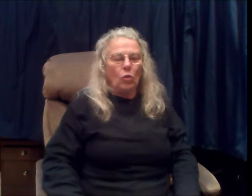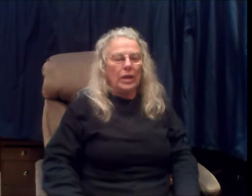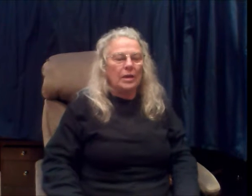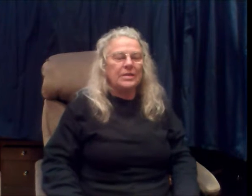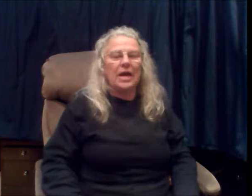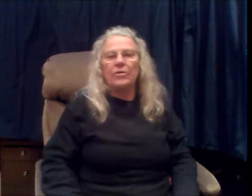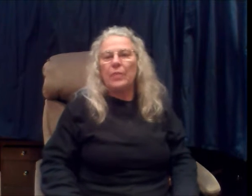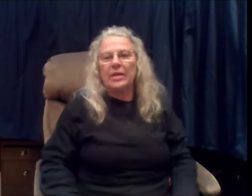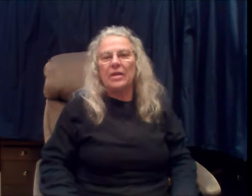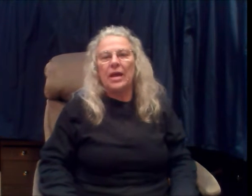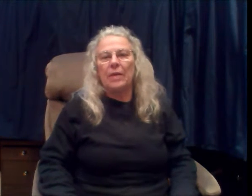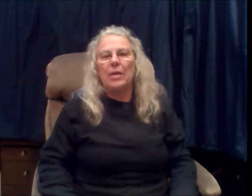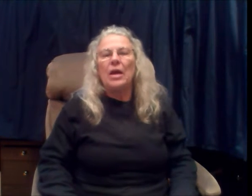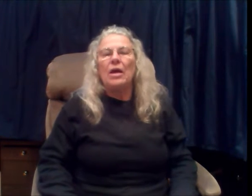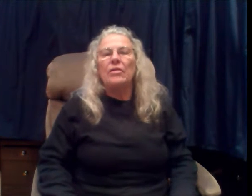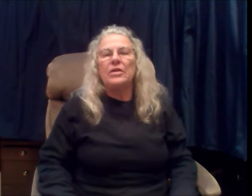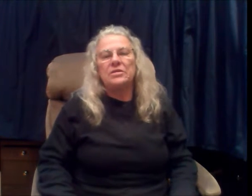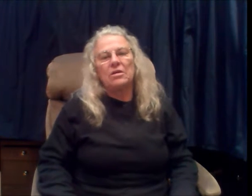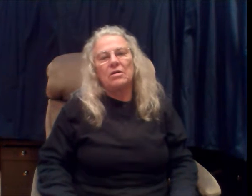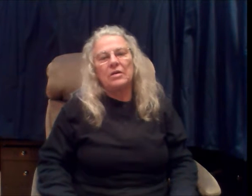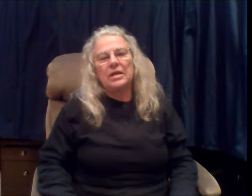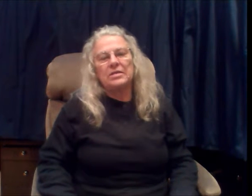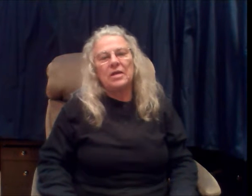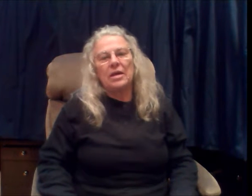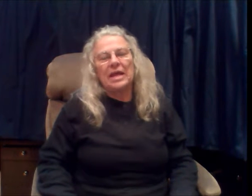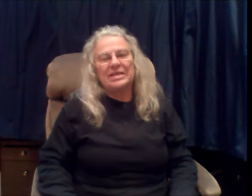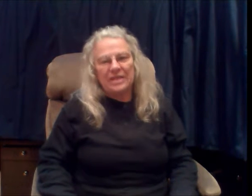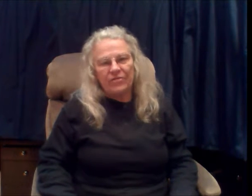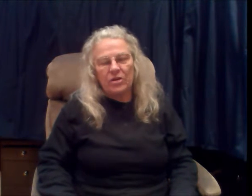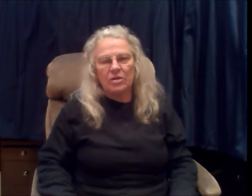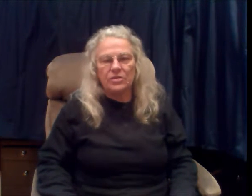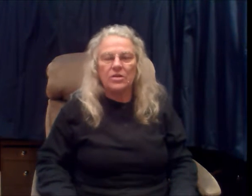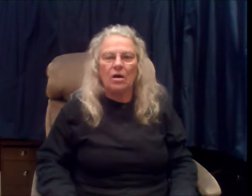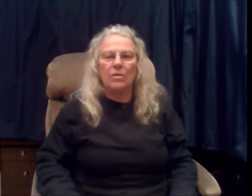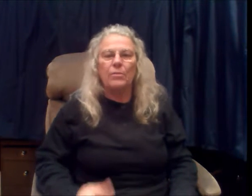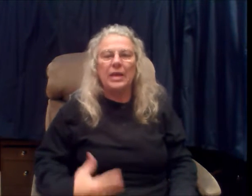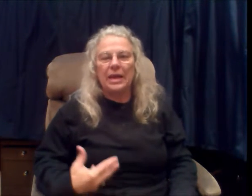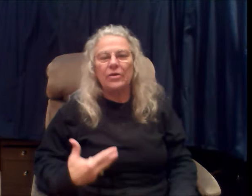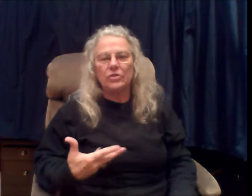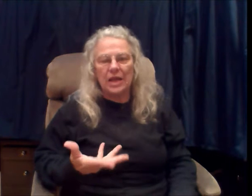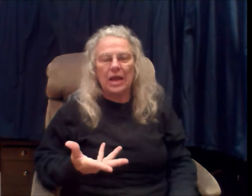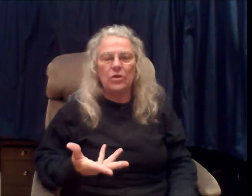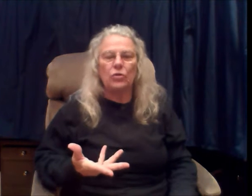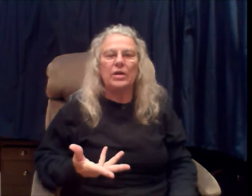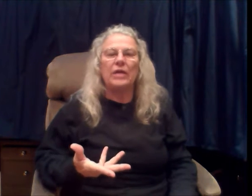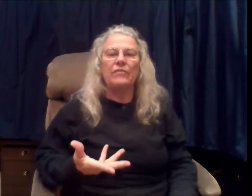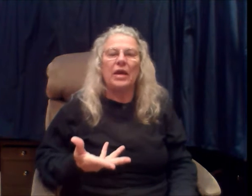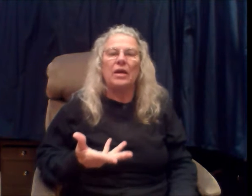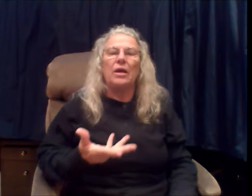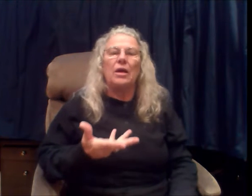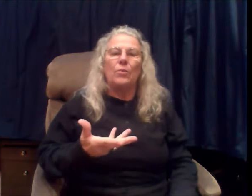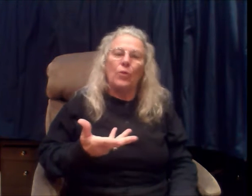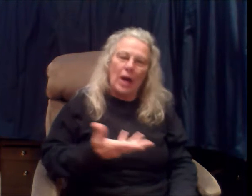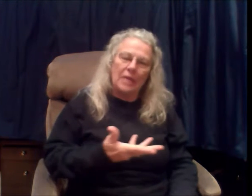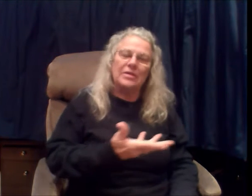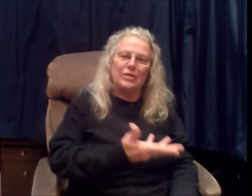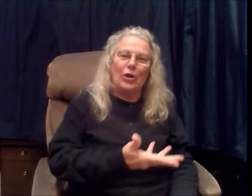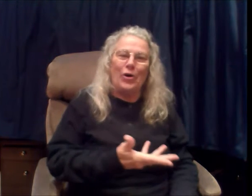O little town of Bethlehem. This song is not a difficult song. Beginners can do it if they practice long